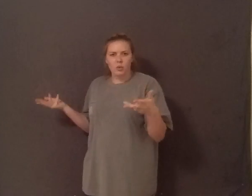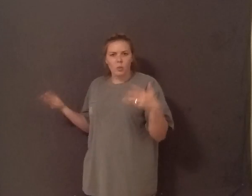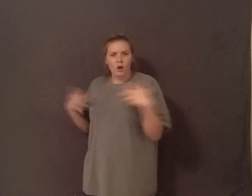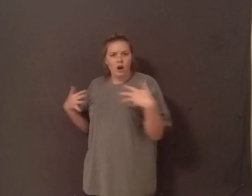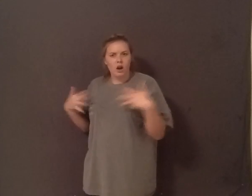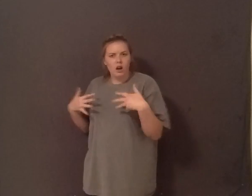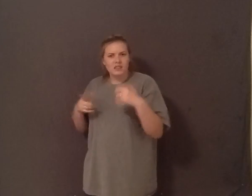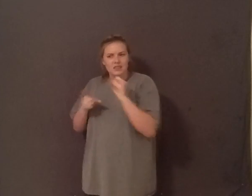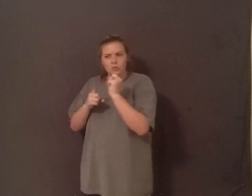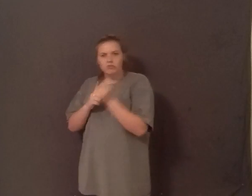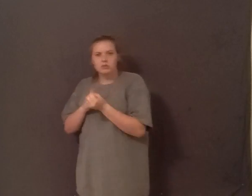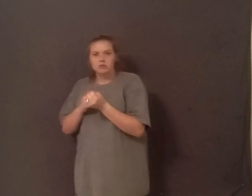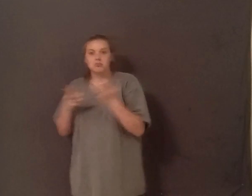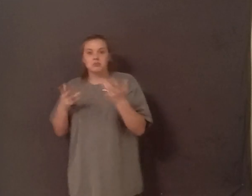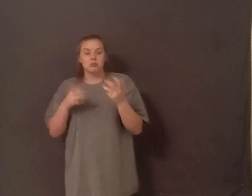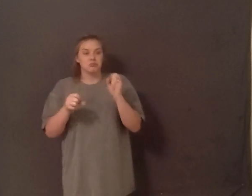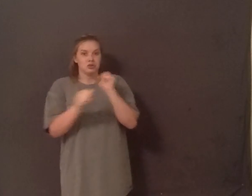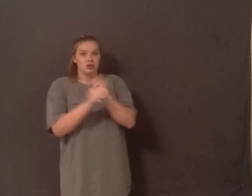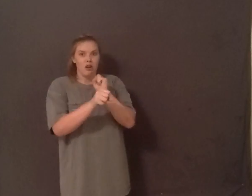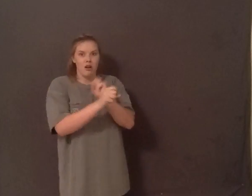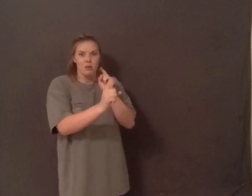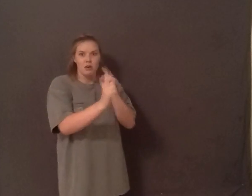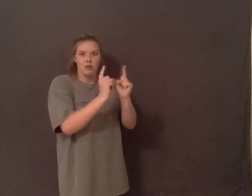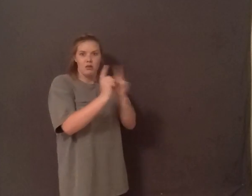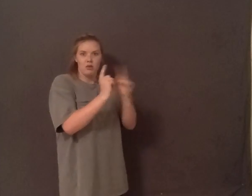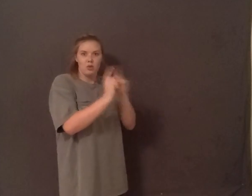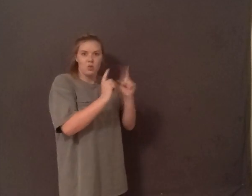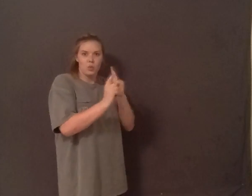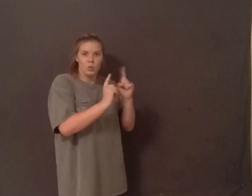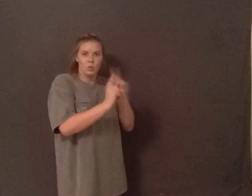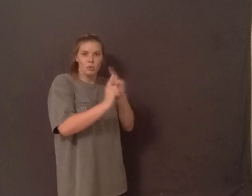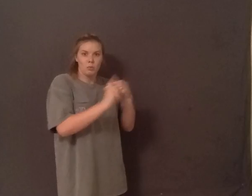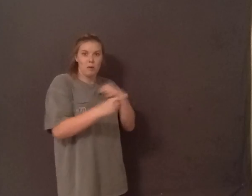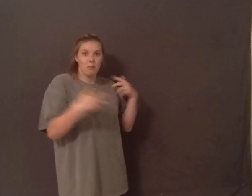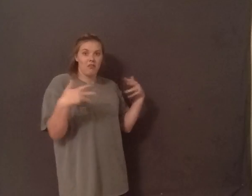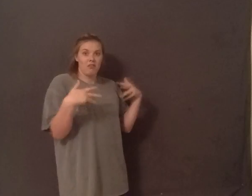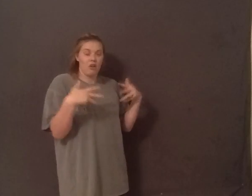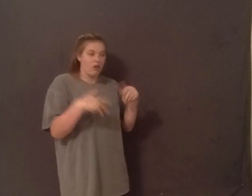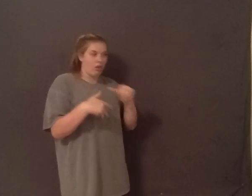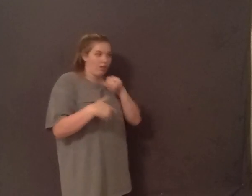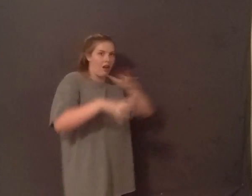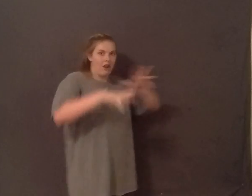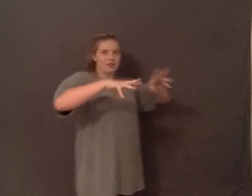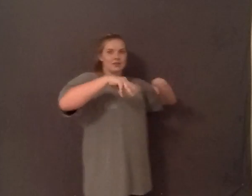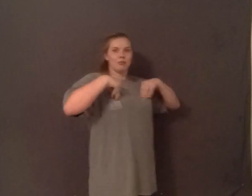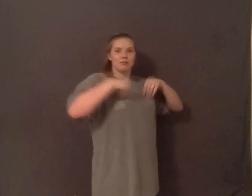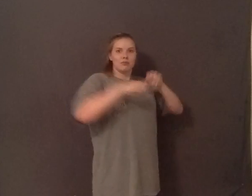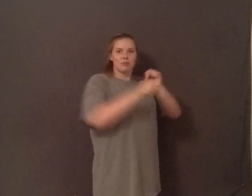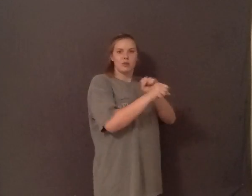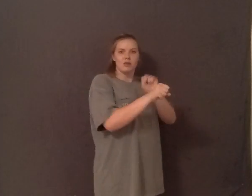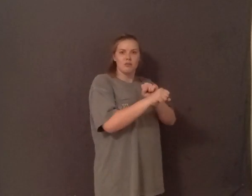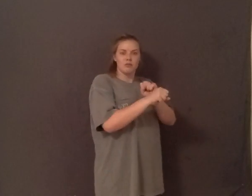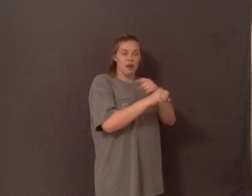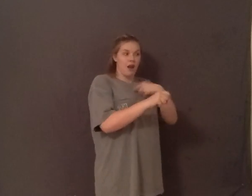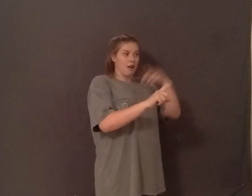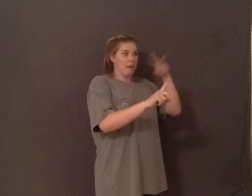job interview coming up, if you ask yourself that question, the answer might be, I'm afraid of not getting this job. Or maybe if you have